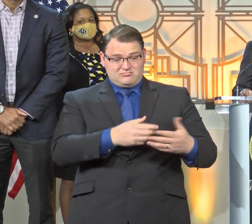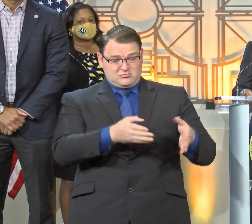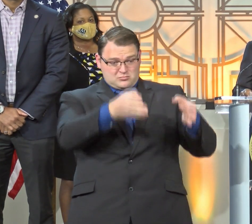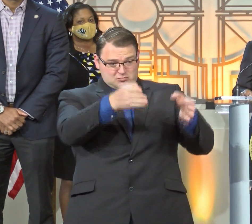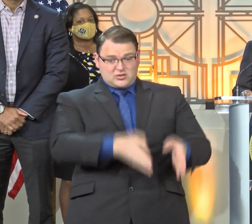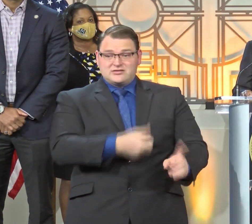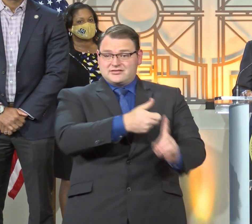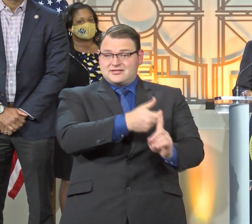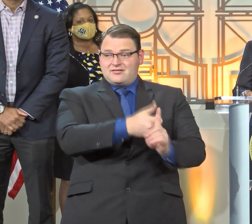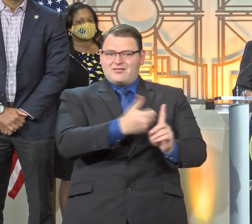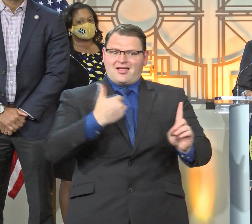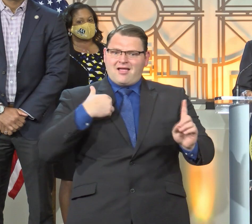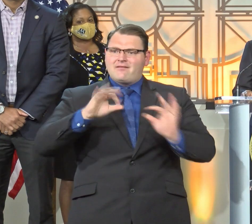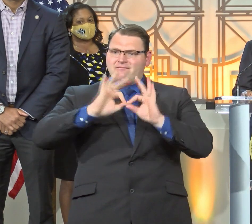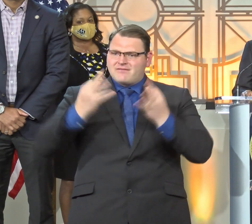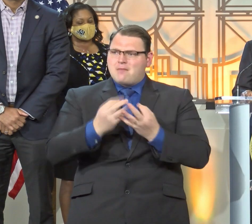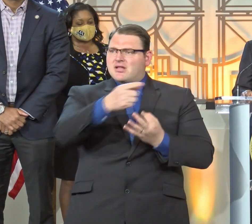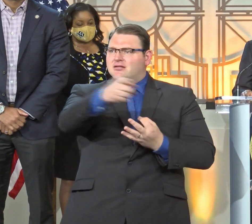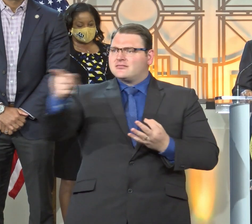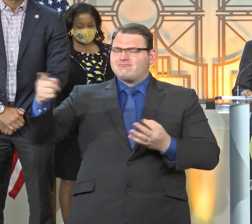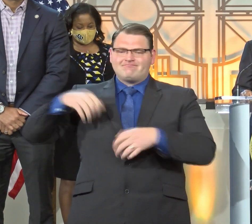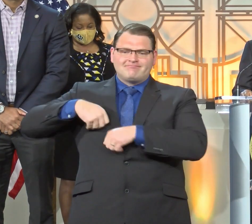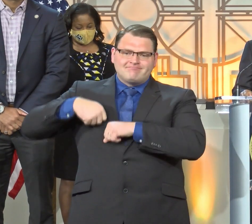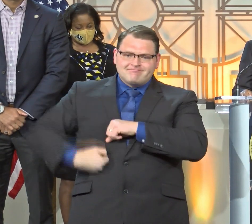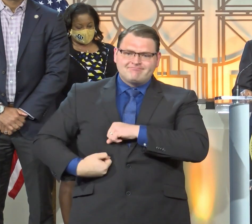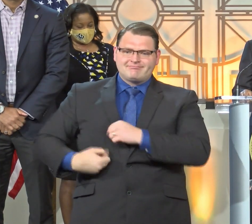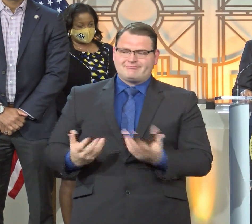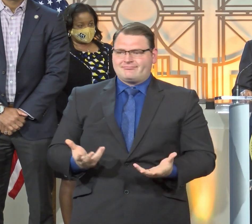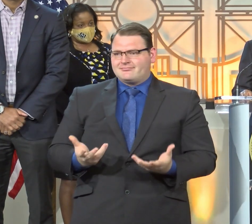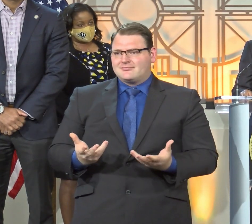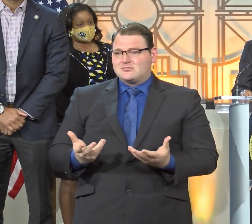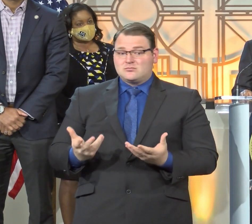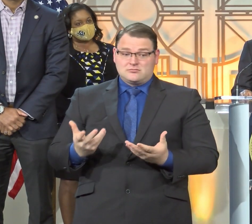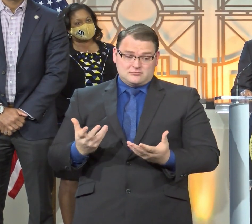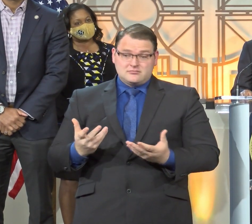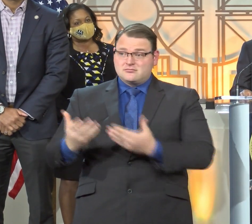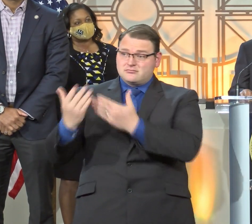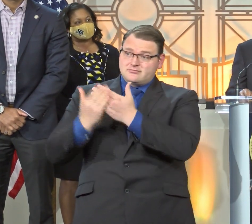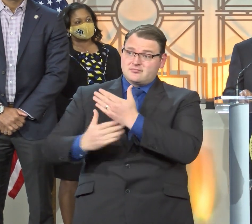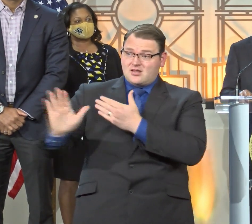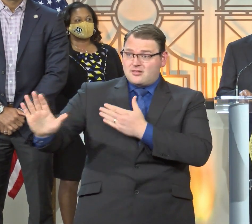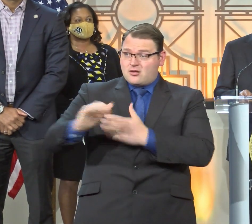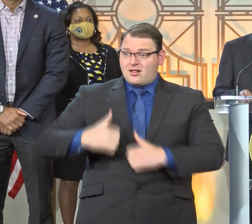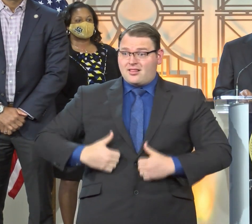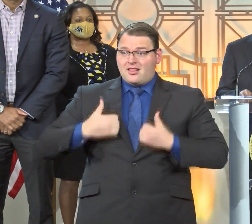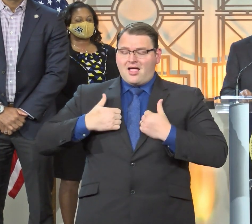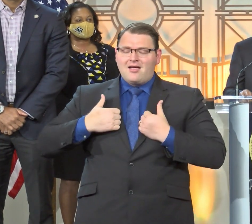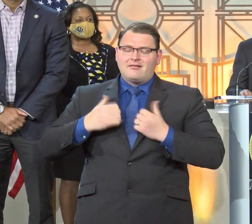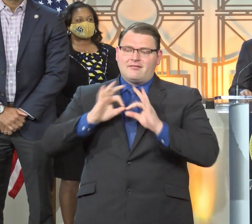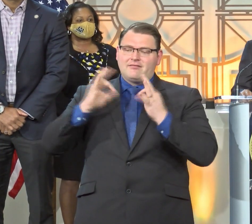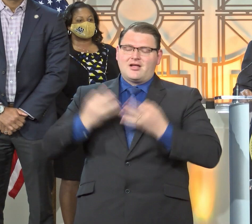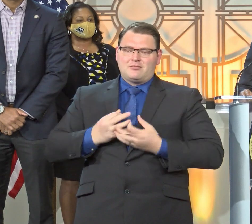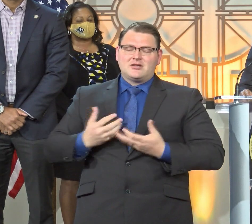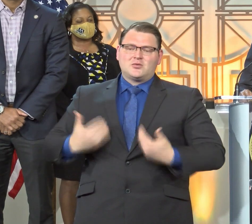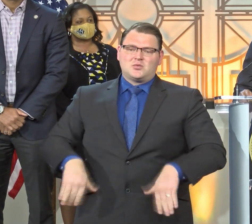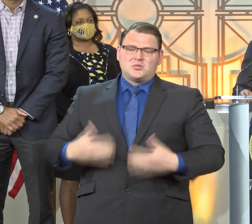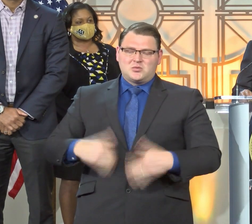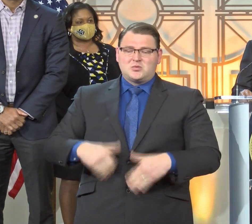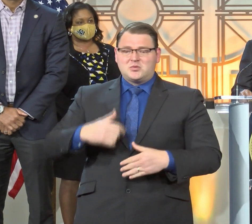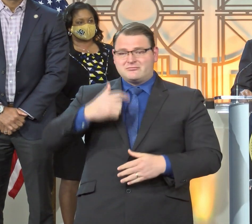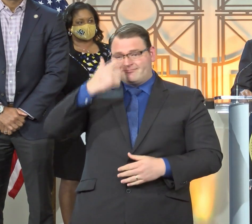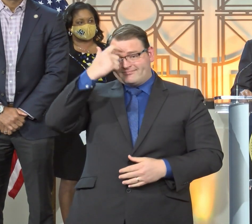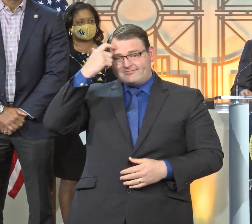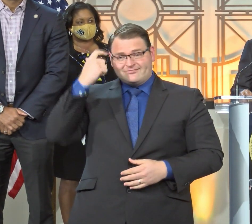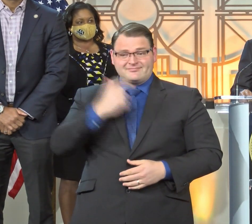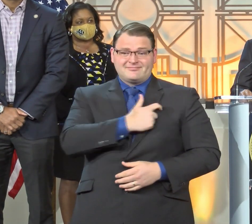being impacted in many cases for the rest of their lives. I want to talk about a particular person today, and I've